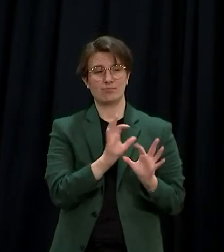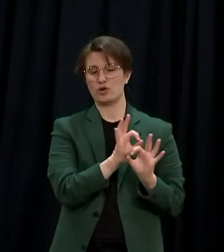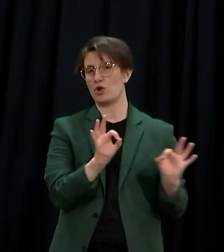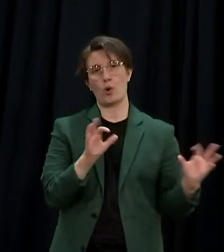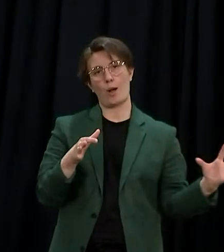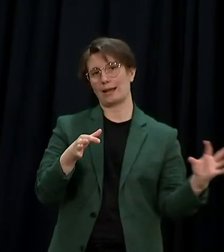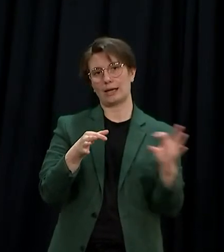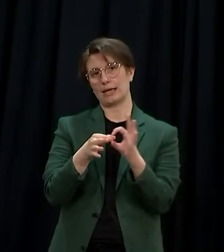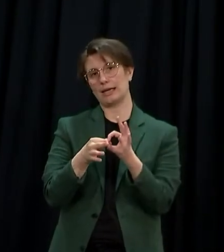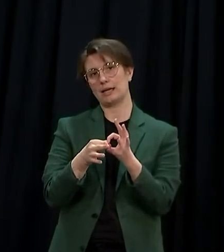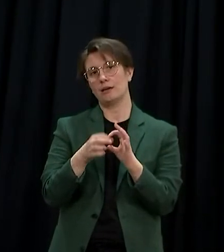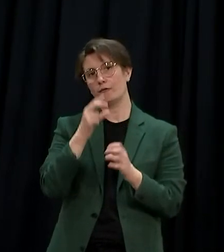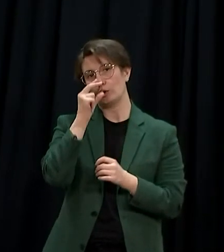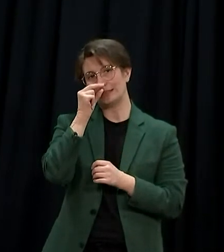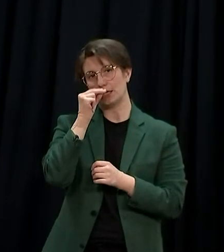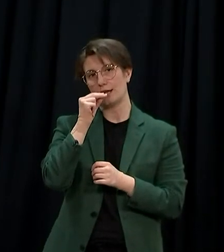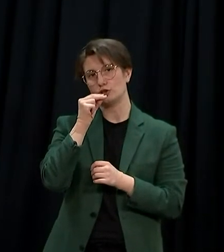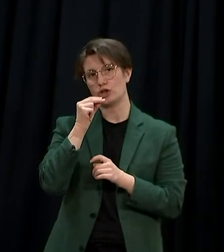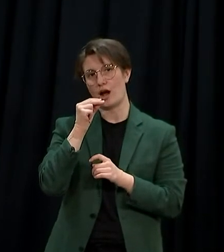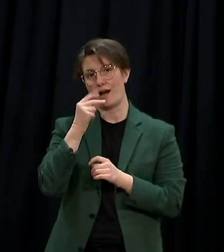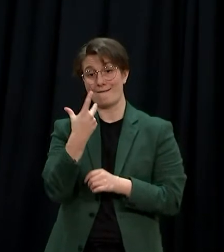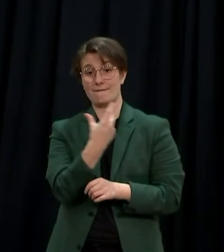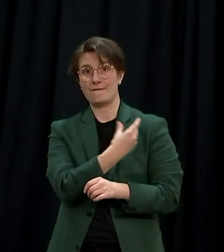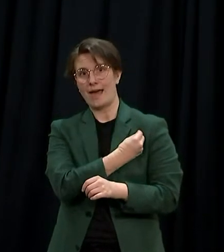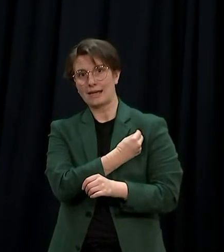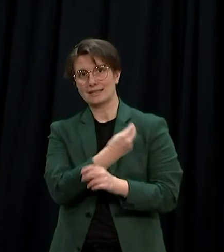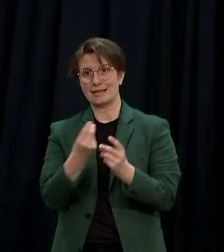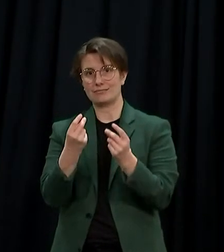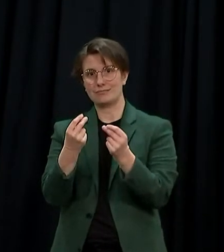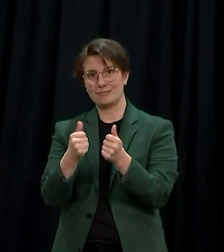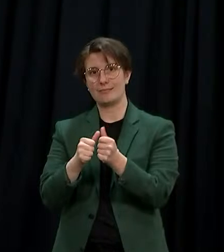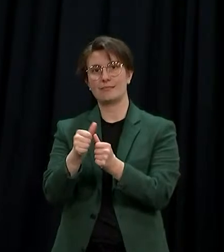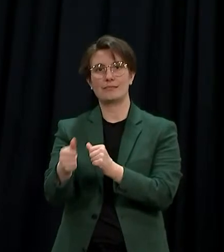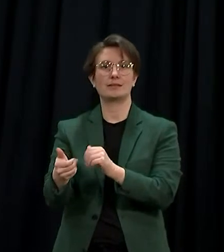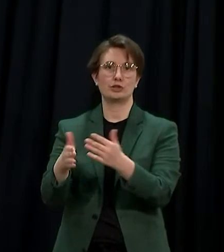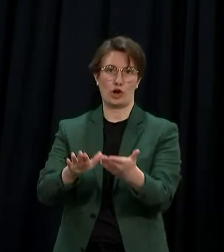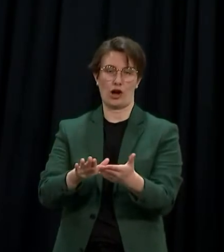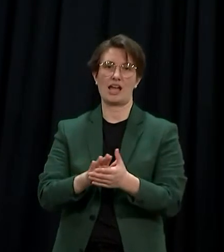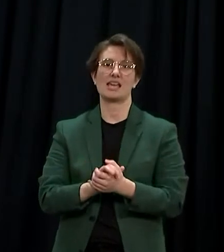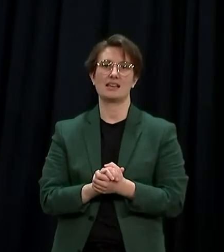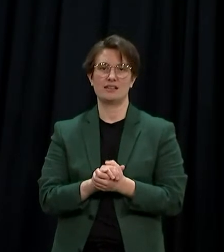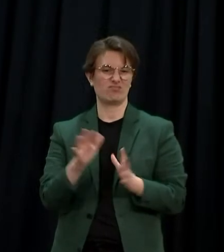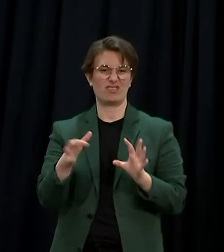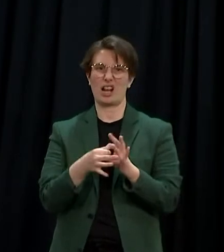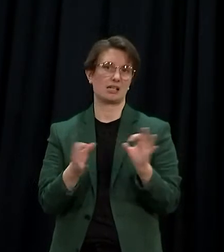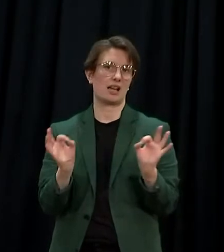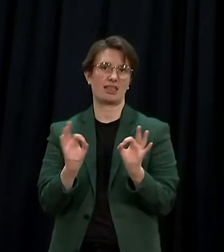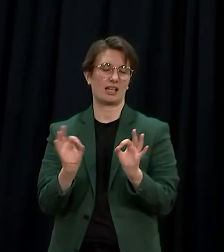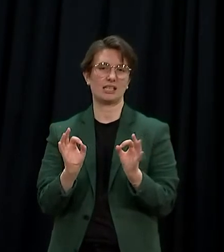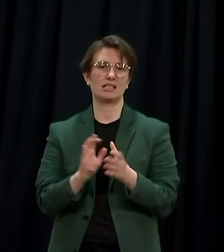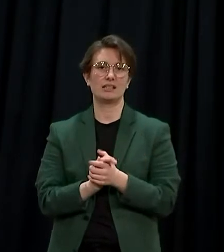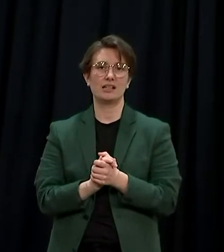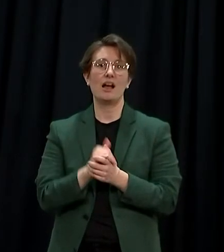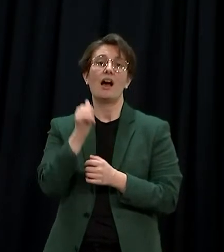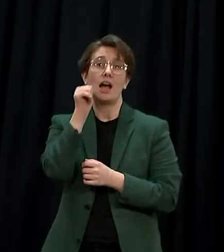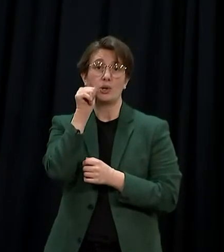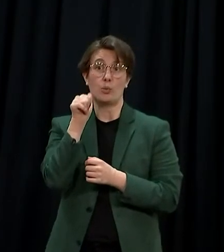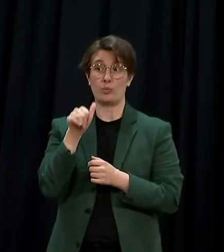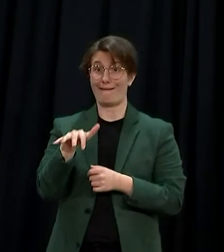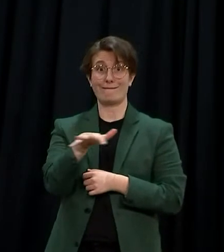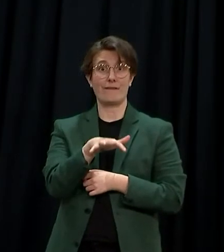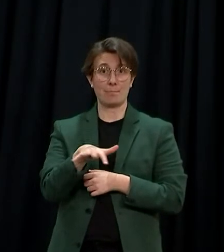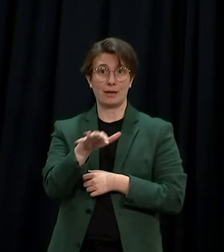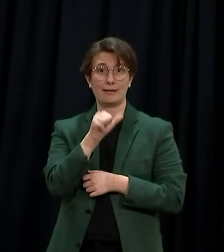link. And all I would say is that those who seek to make those links, I just can't imagine how distressing that would be for